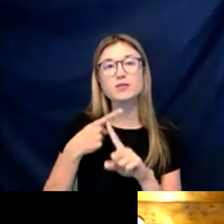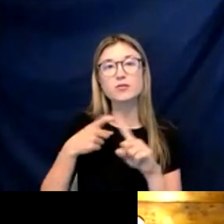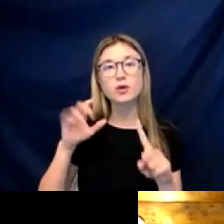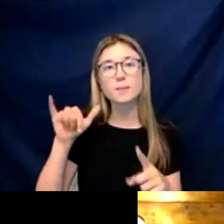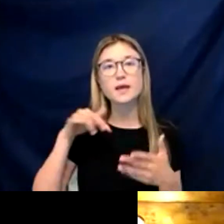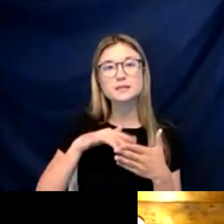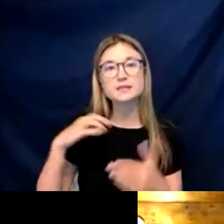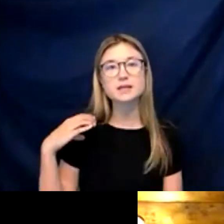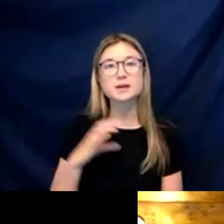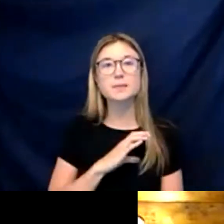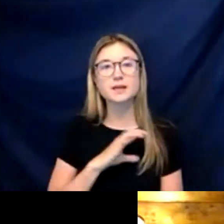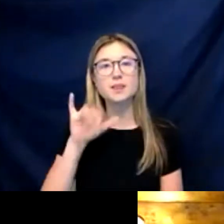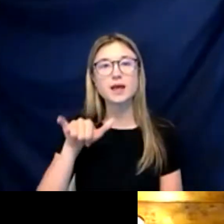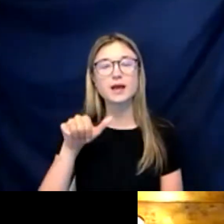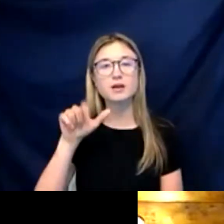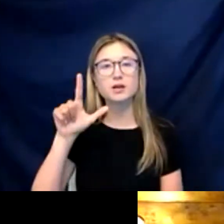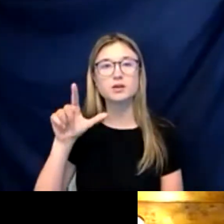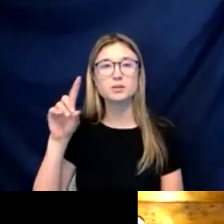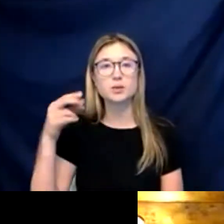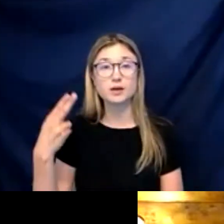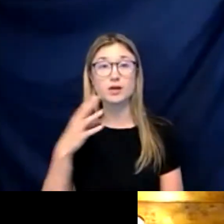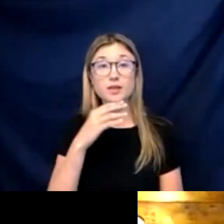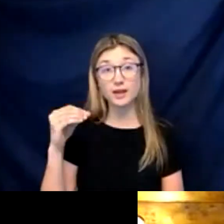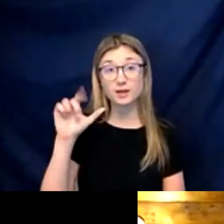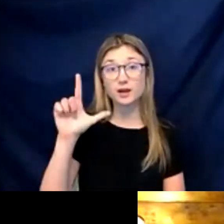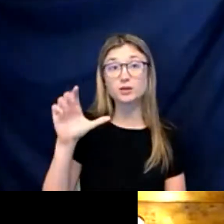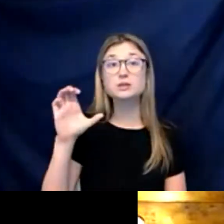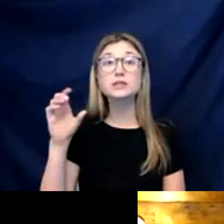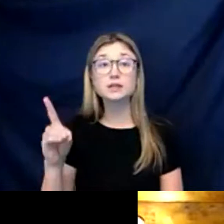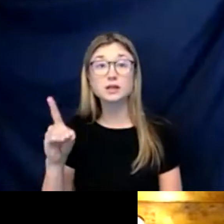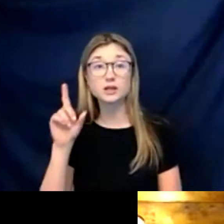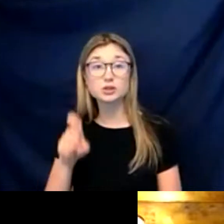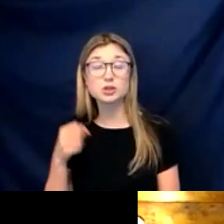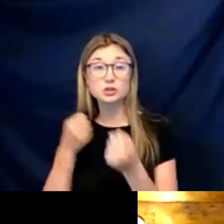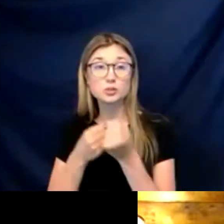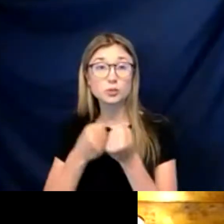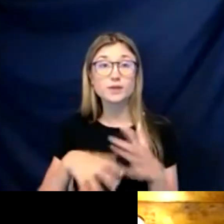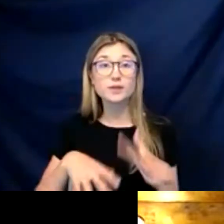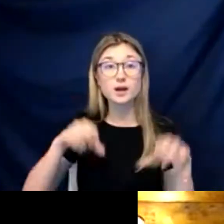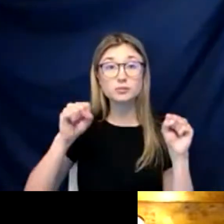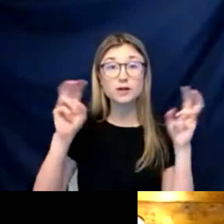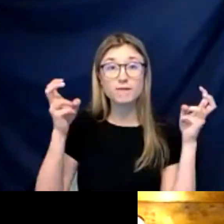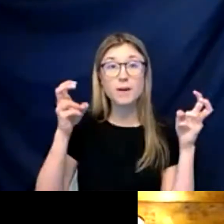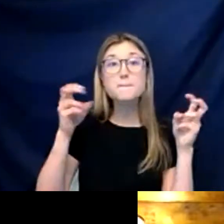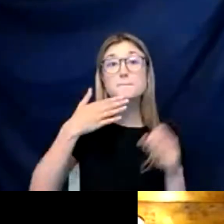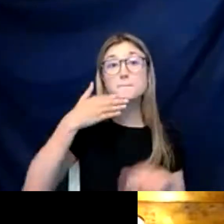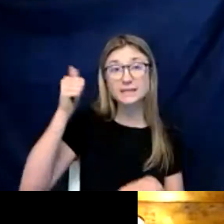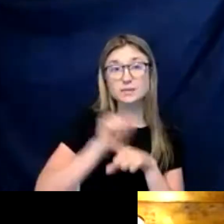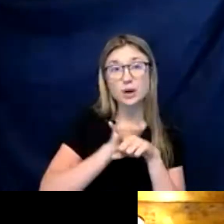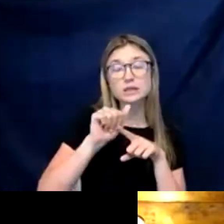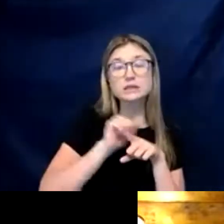committee was that the Department of Health and the Commission for the Deaf should support the adoption of best practices to support